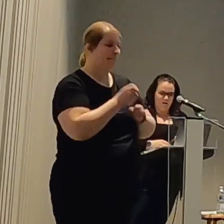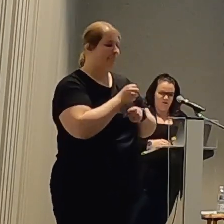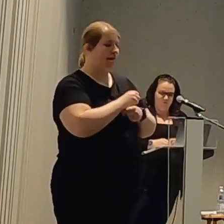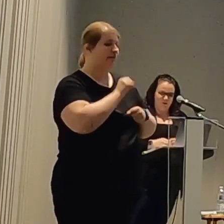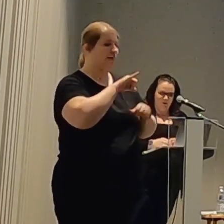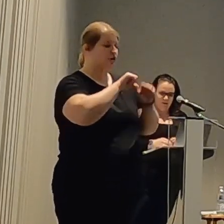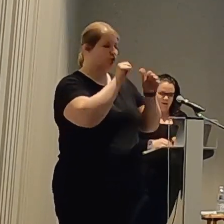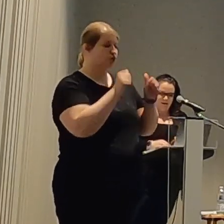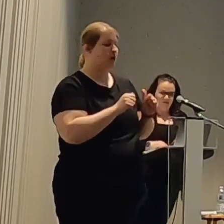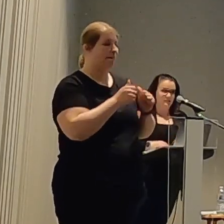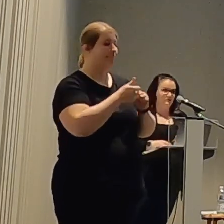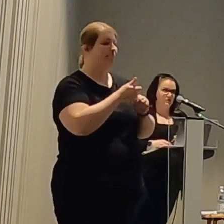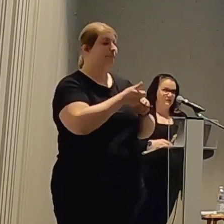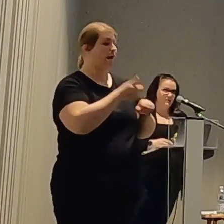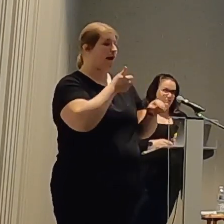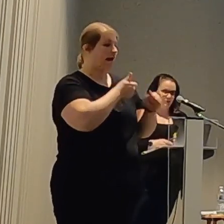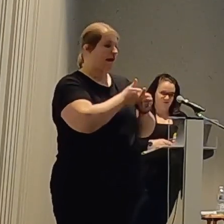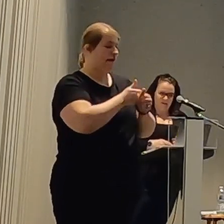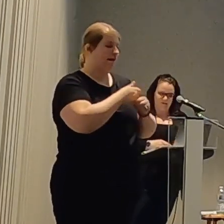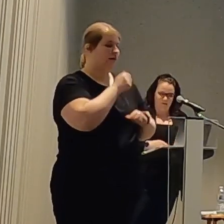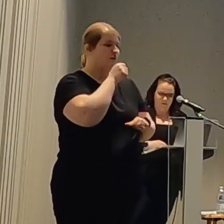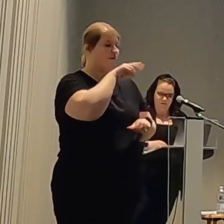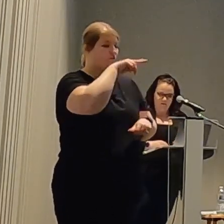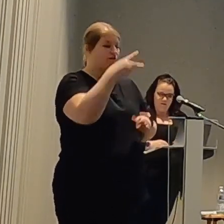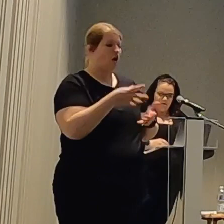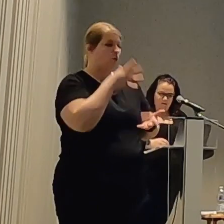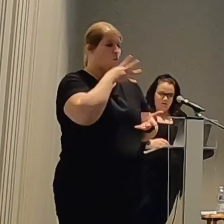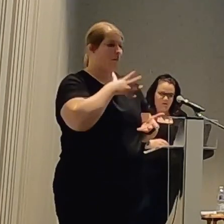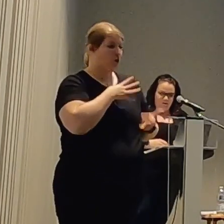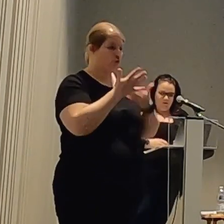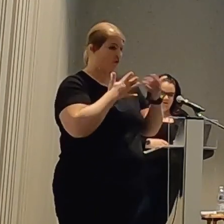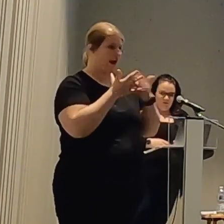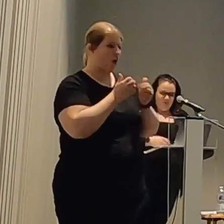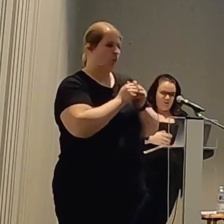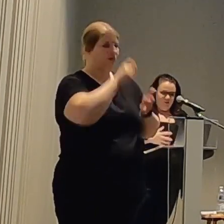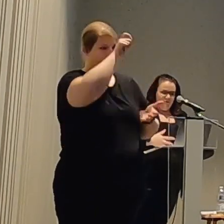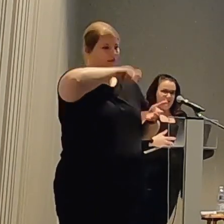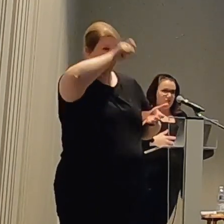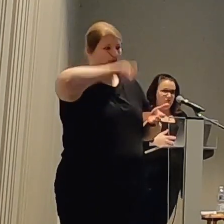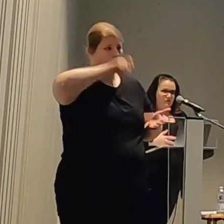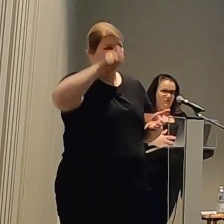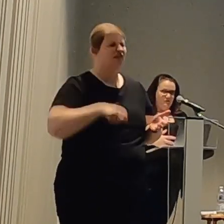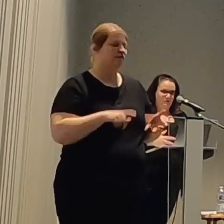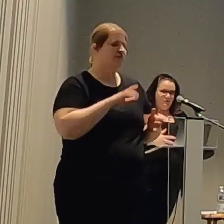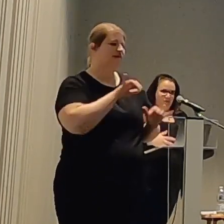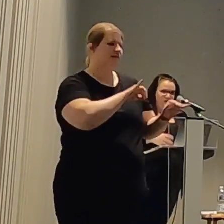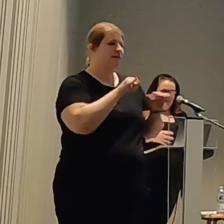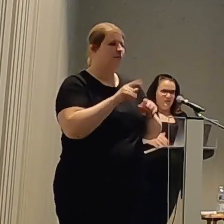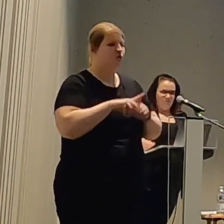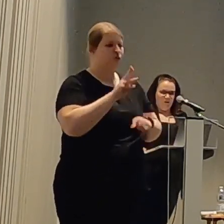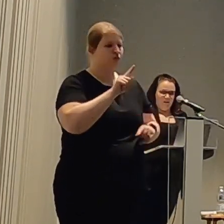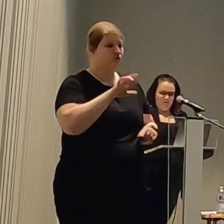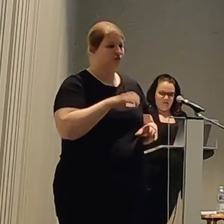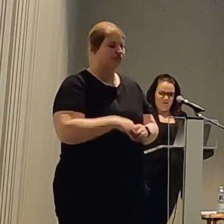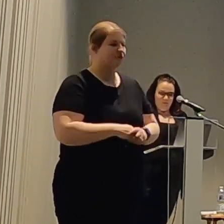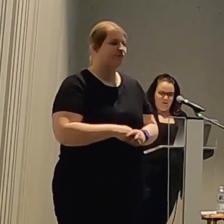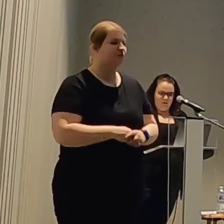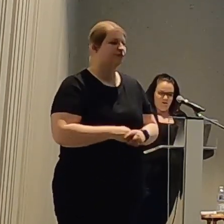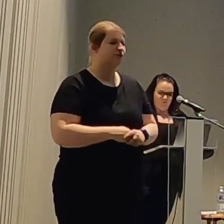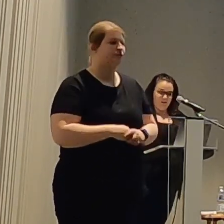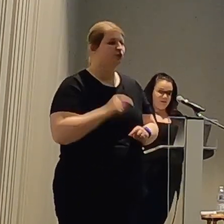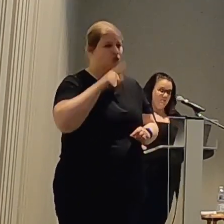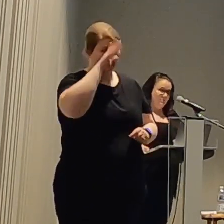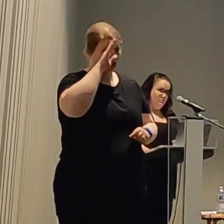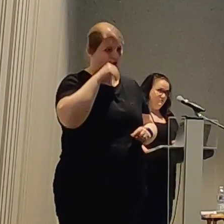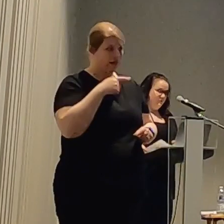woman gray with vertical lines, just like the World Trade Center. She knew it was painting this brightly was going to